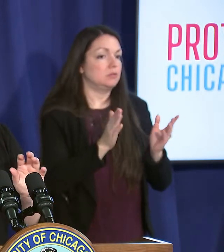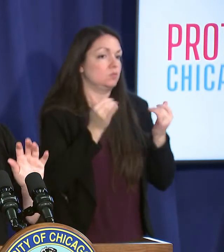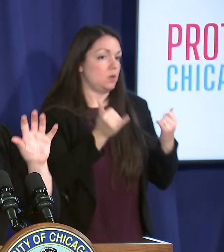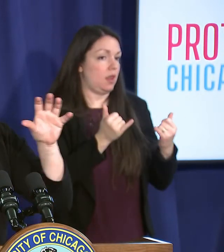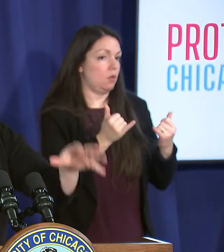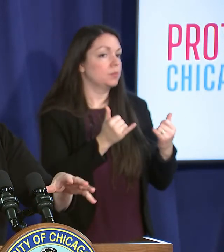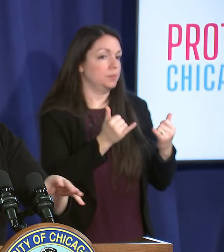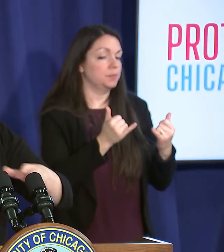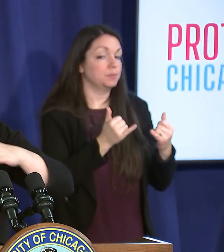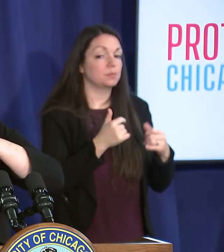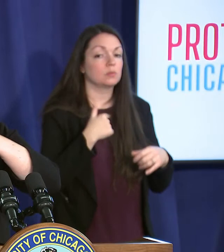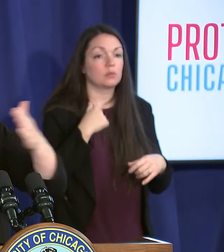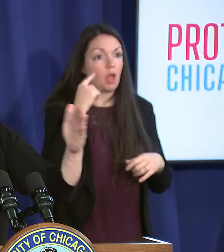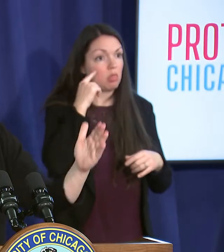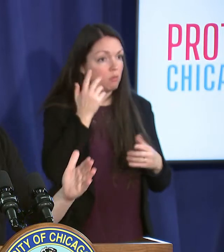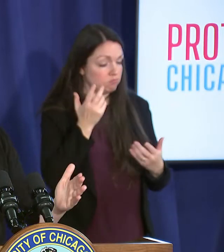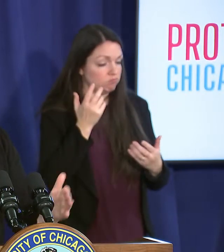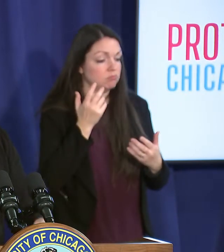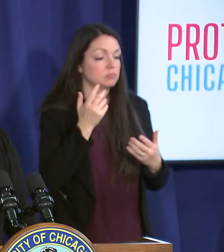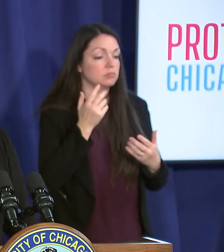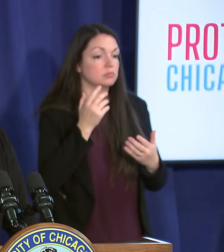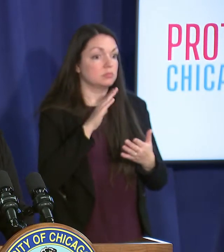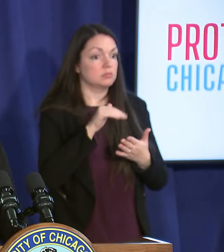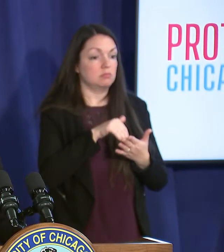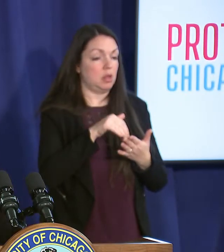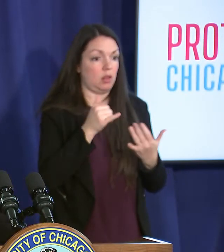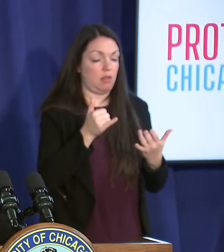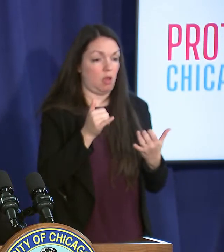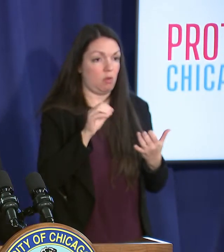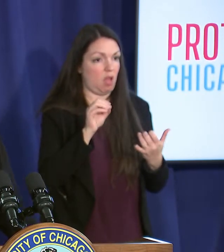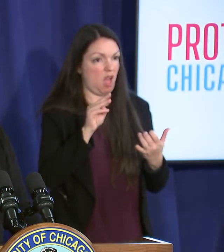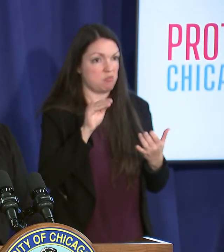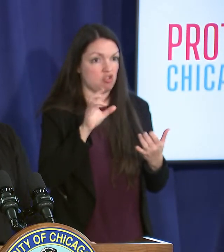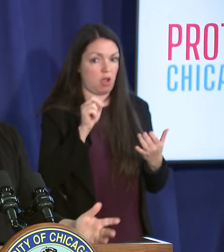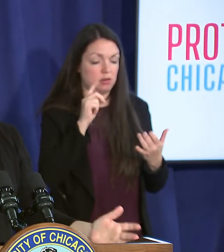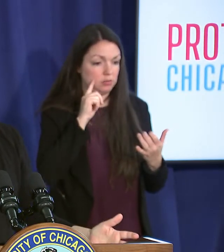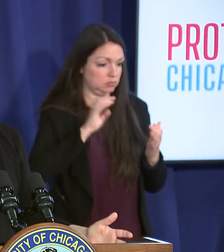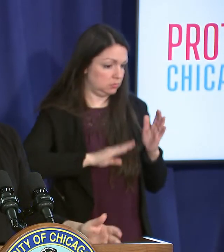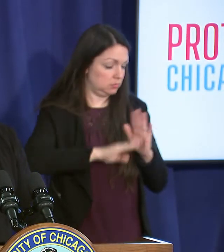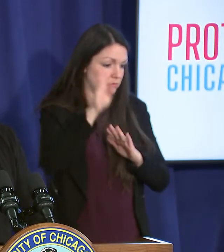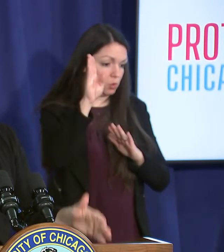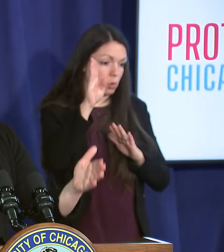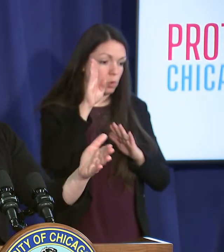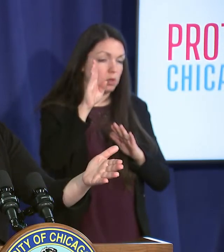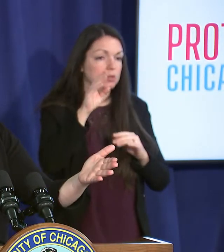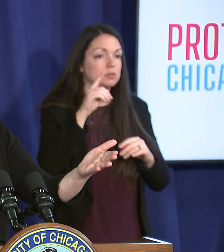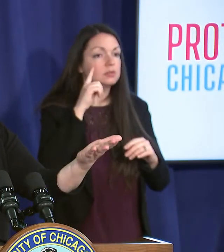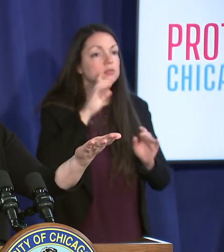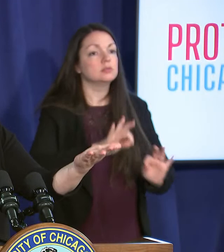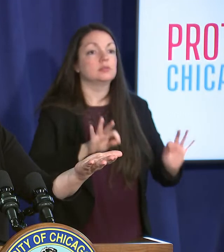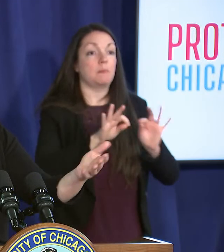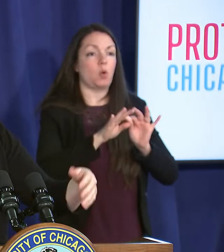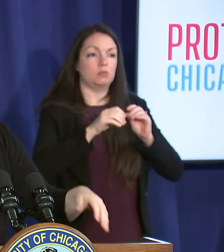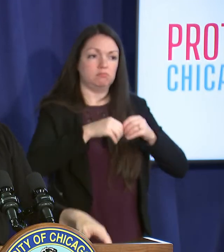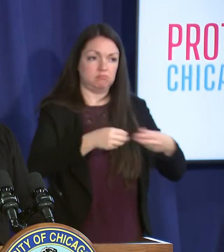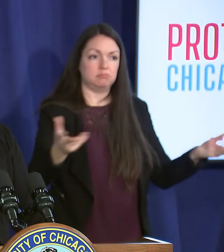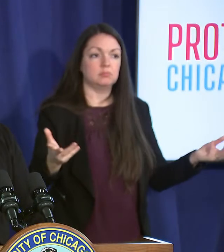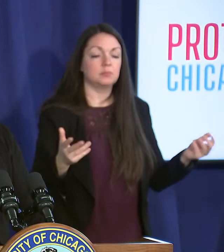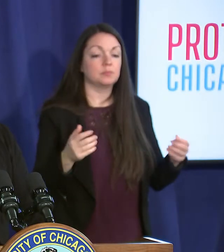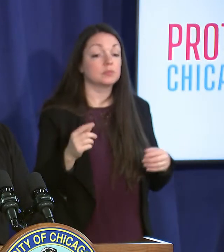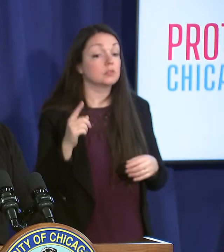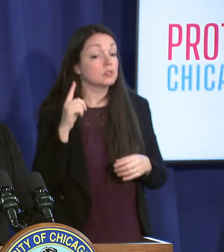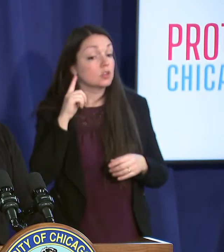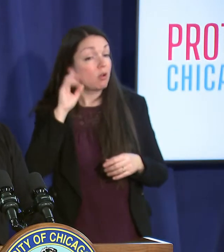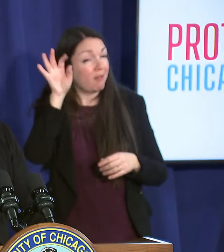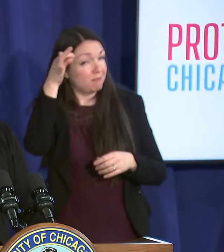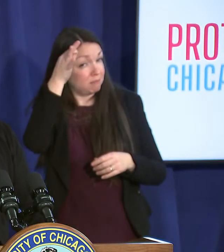moment. I felt like in the middle of this Omicron surge, it was important to get these out. We've heard again that the federal